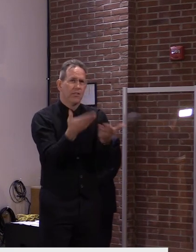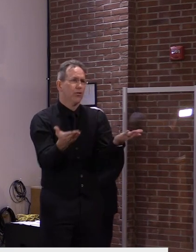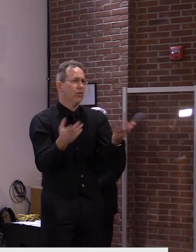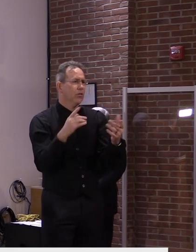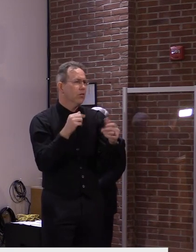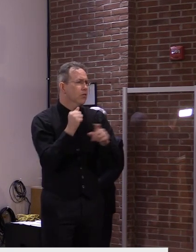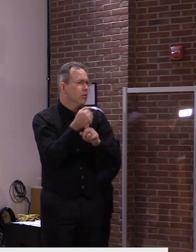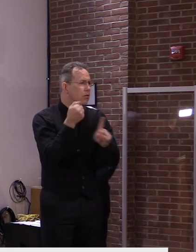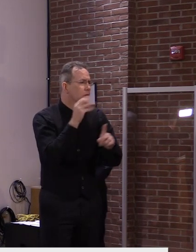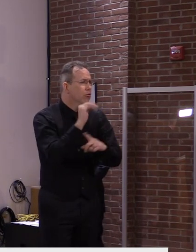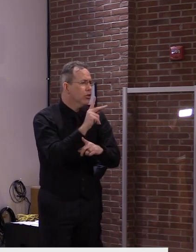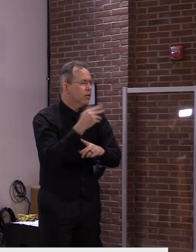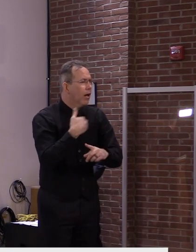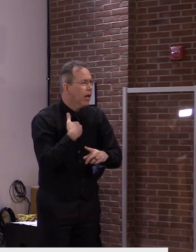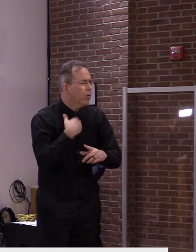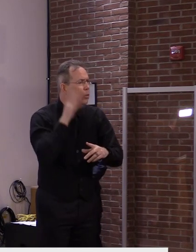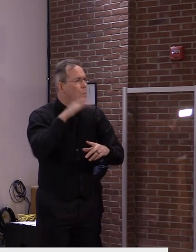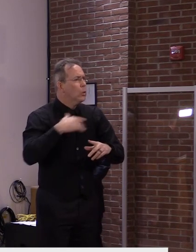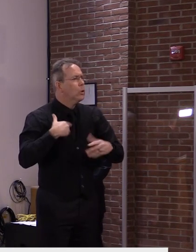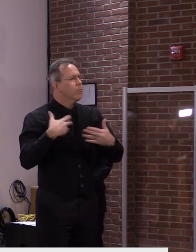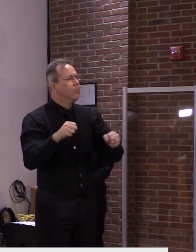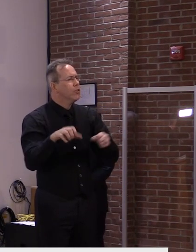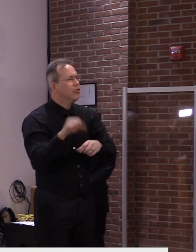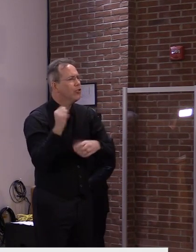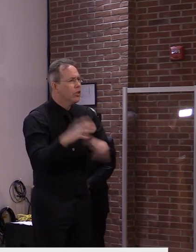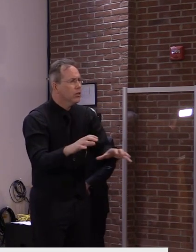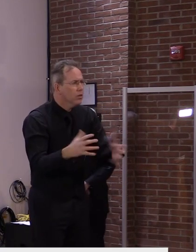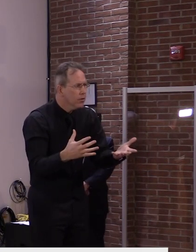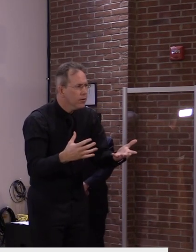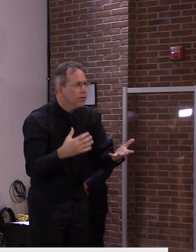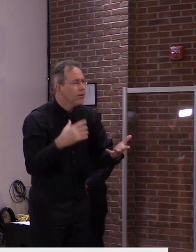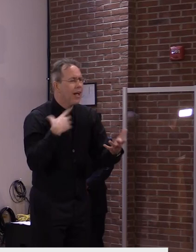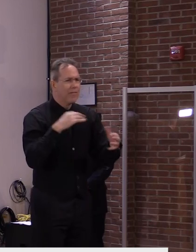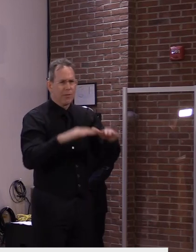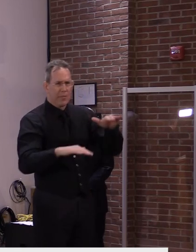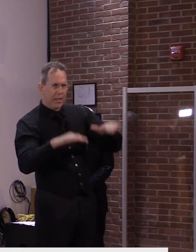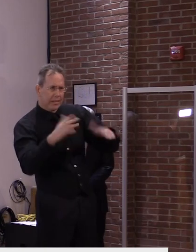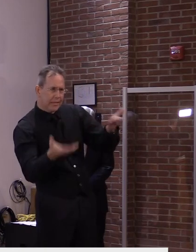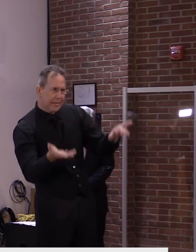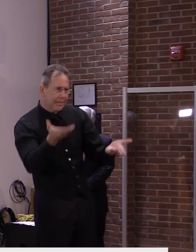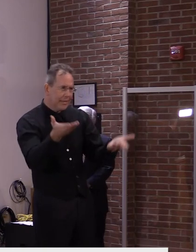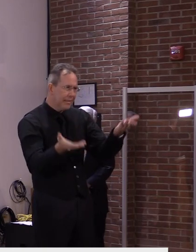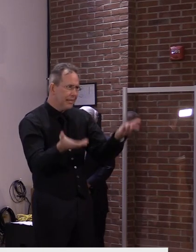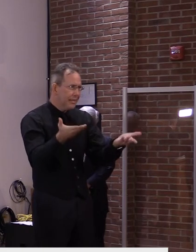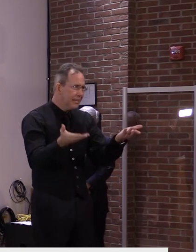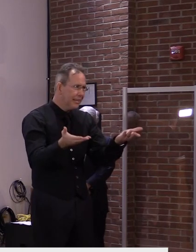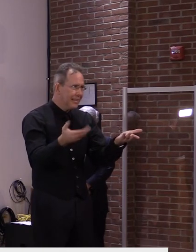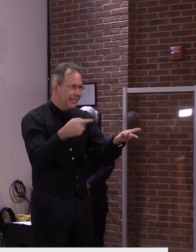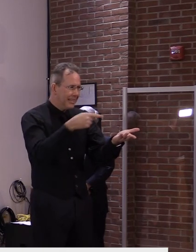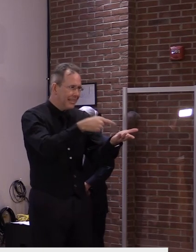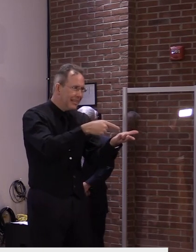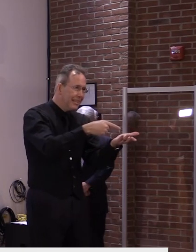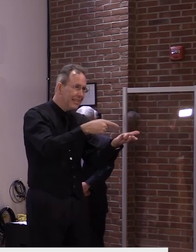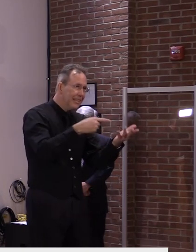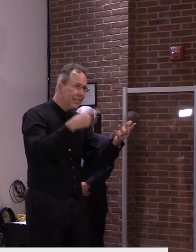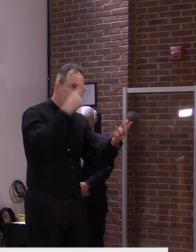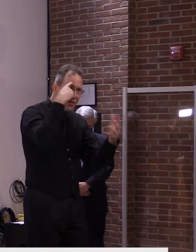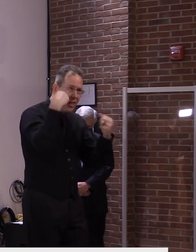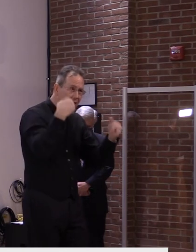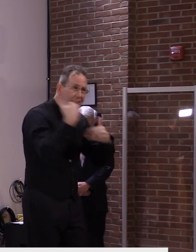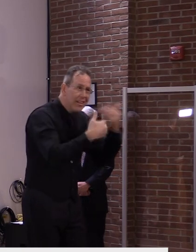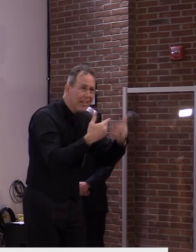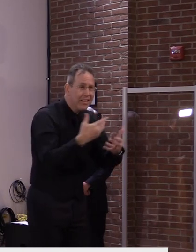mental health of our youth was important. Giving them something to do that they haven't been able to do for quite some time was important.